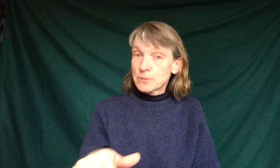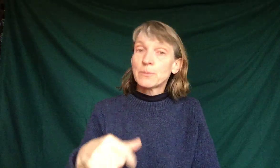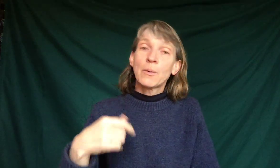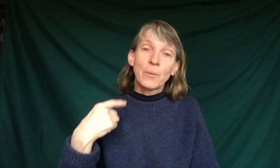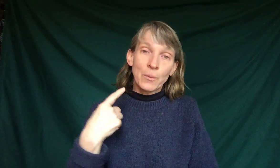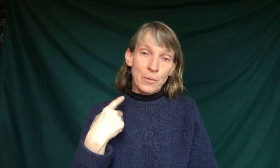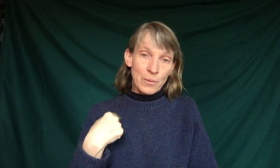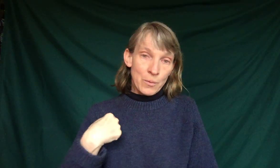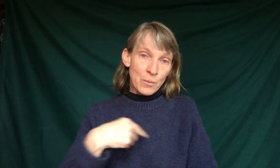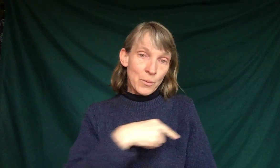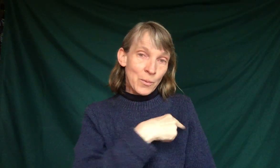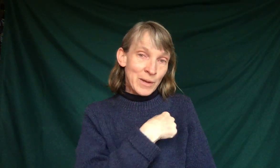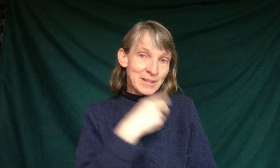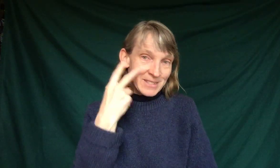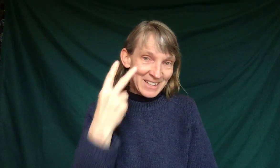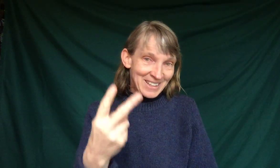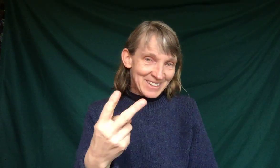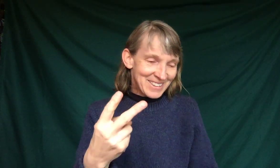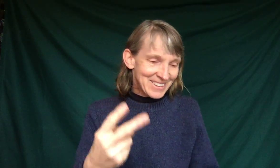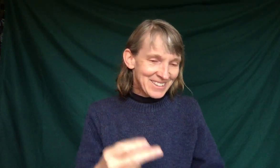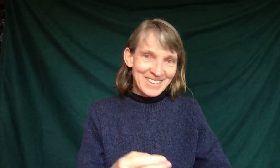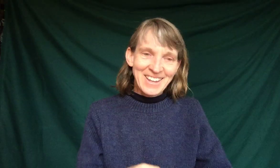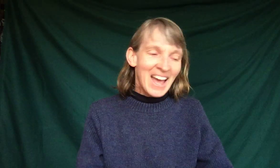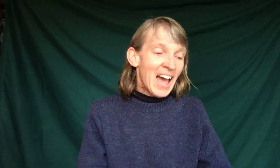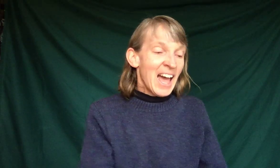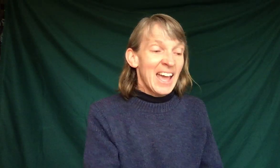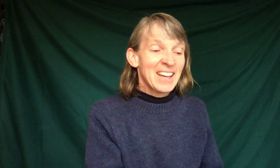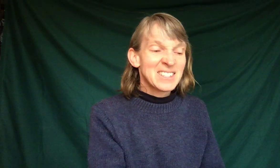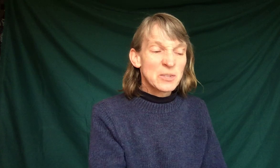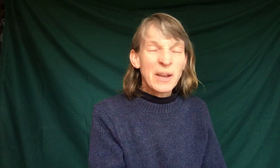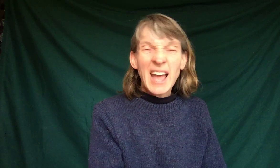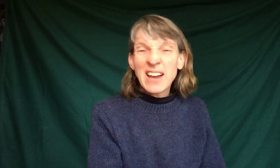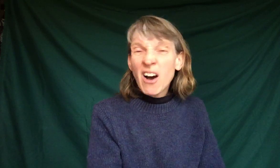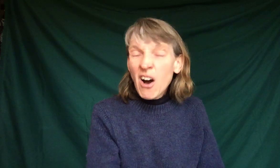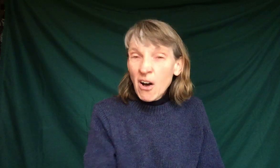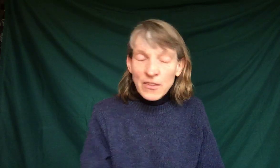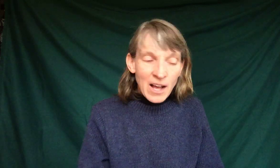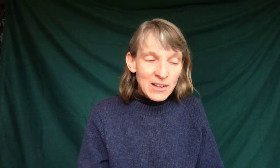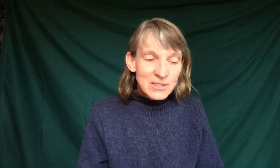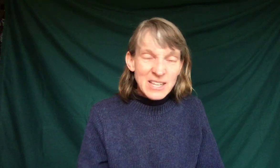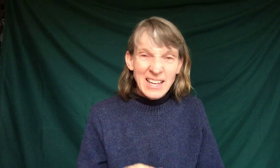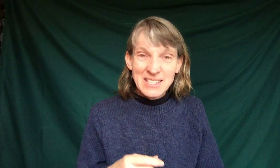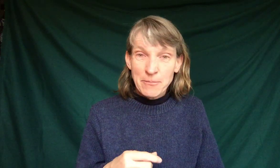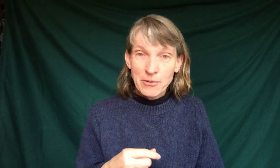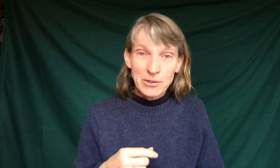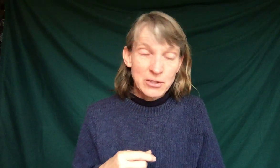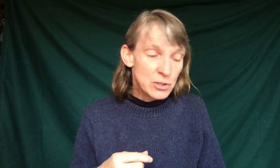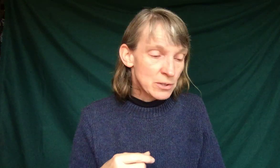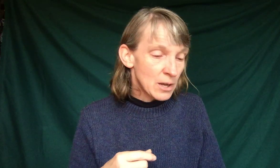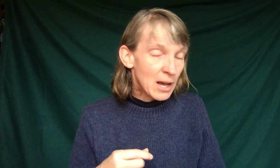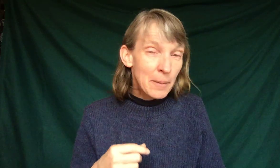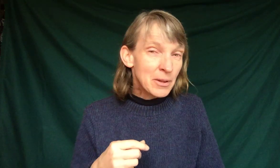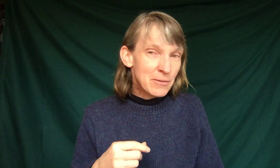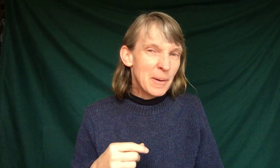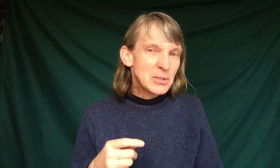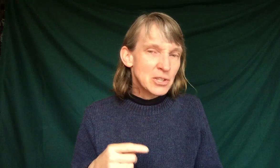what we see. And since we had all the colors except for a couple of them, I'm just going to